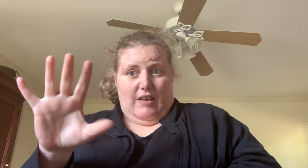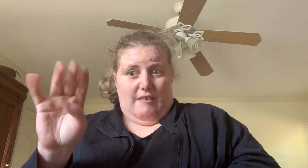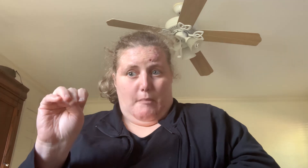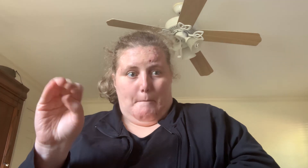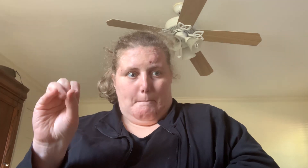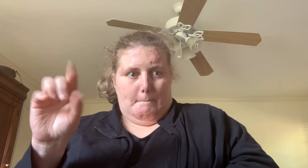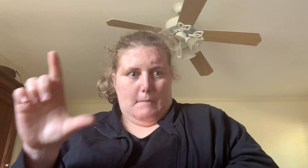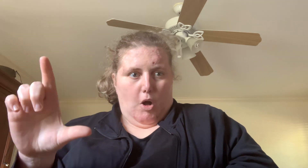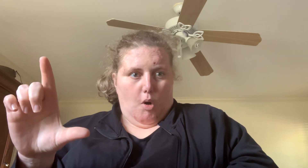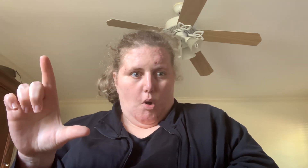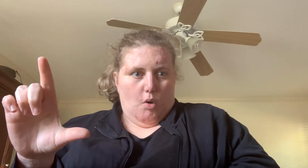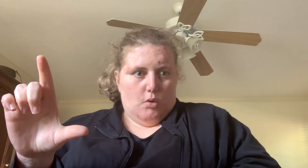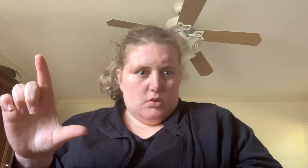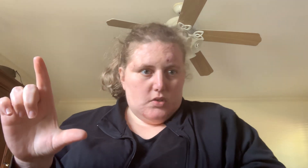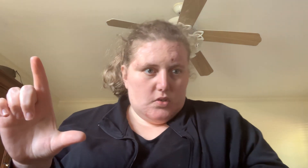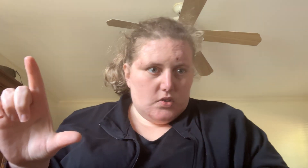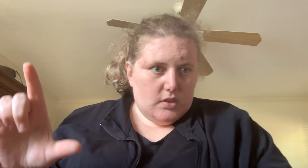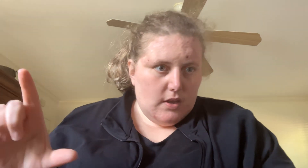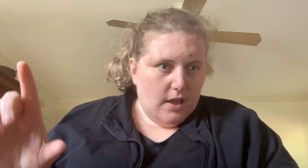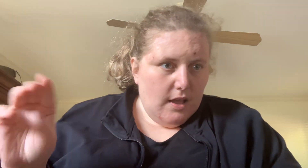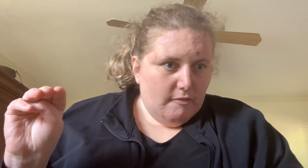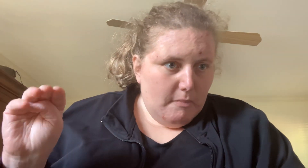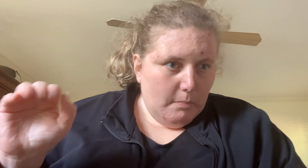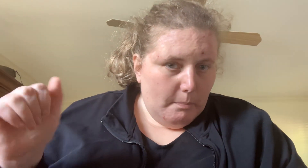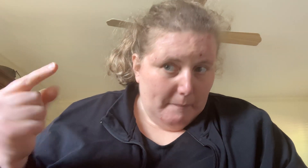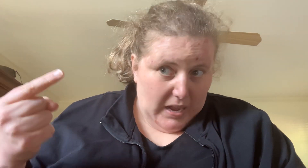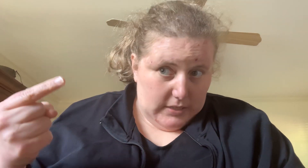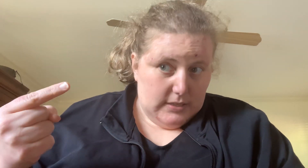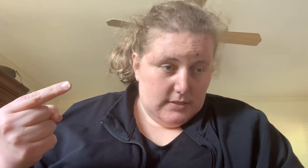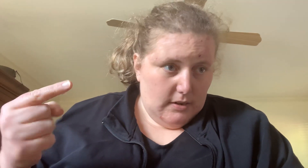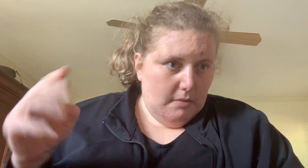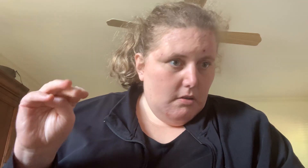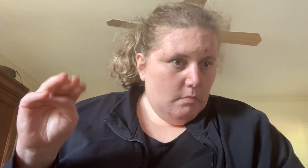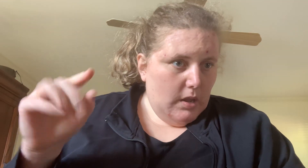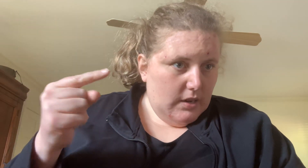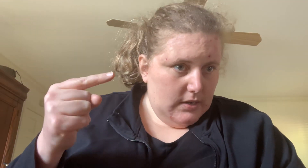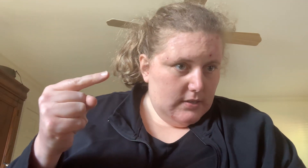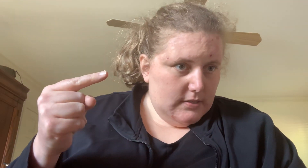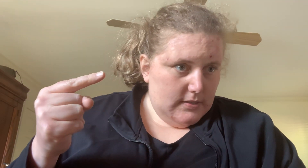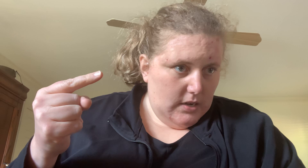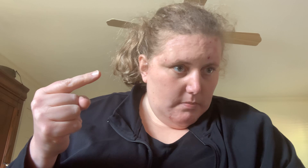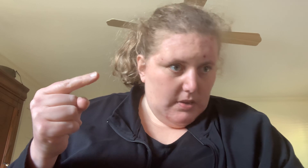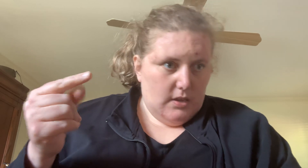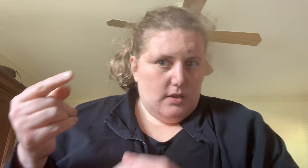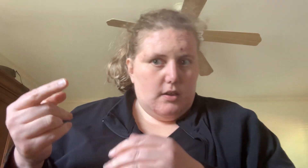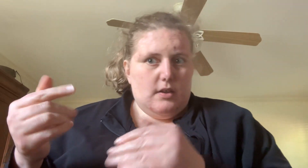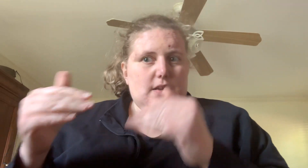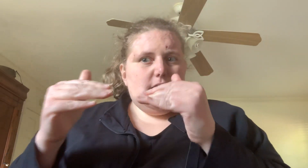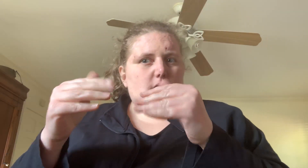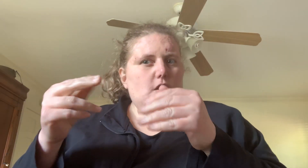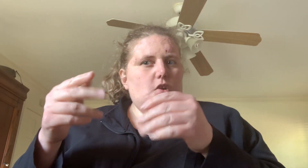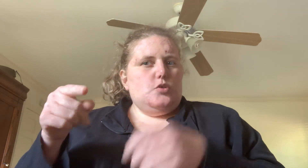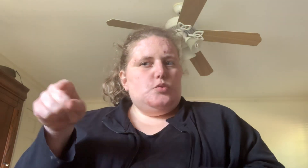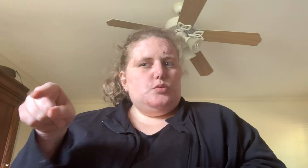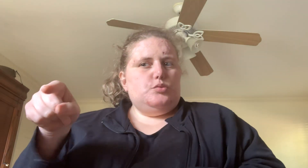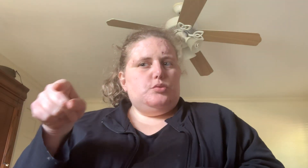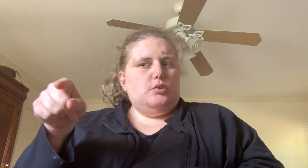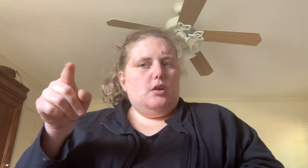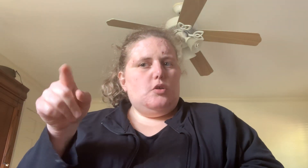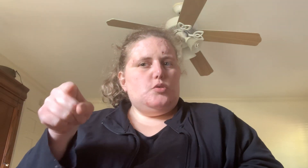So basically, how many grams is actually asking? How many grams of HCl is going to be used when